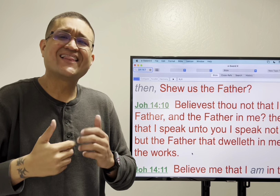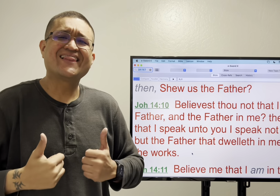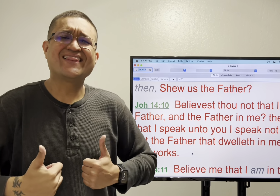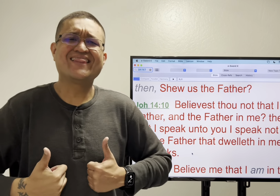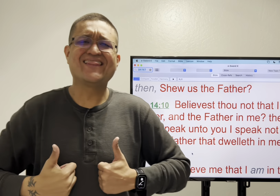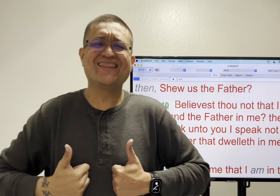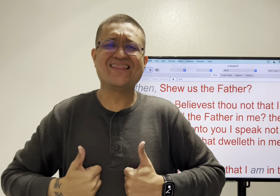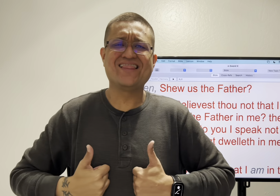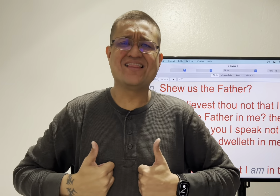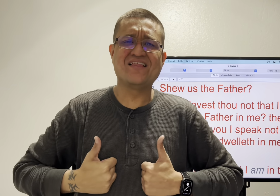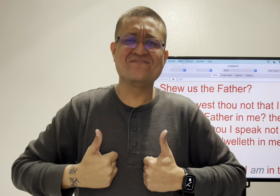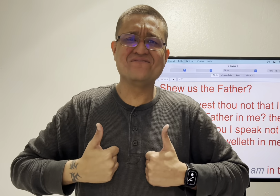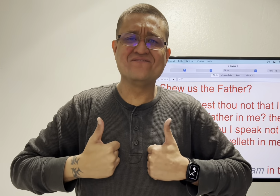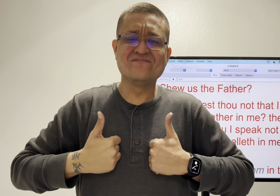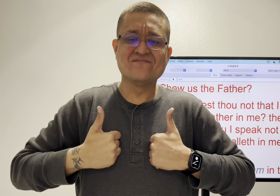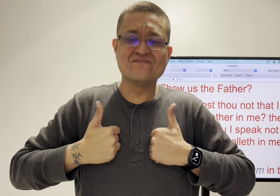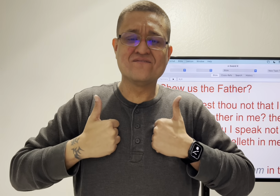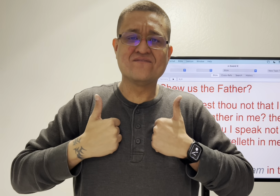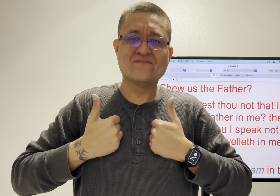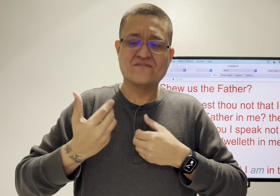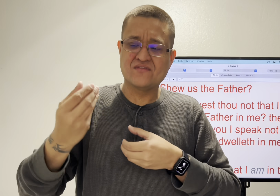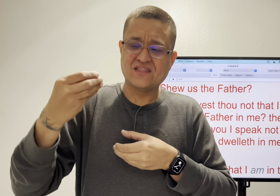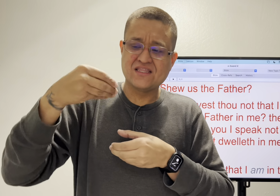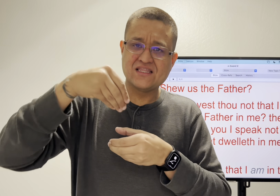me. And that word dwelleth means to live.